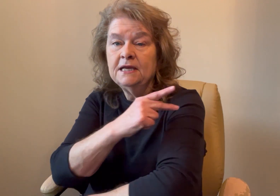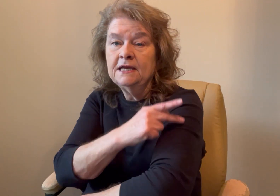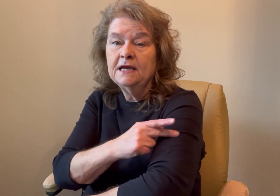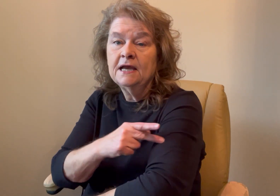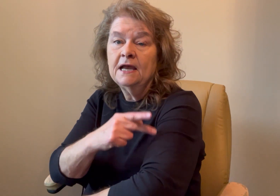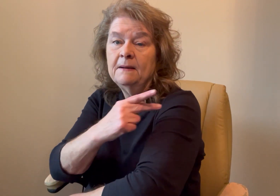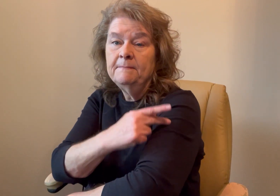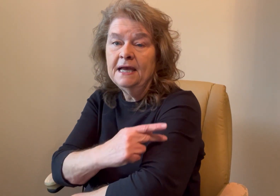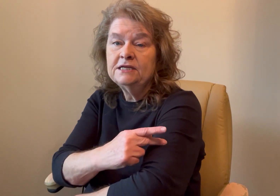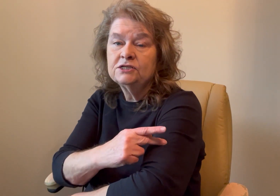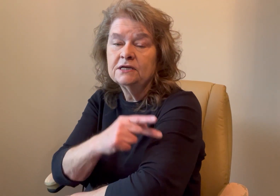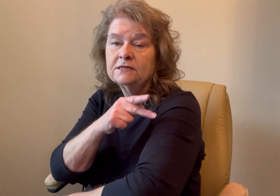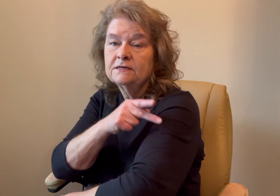P, patient.